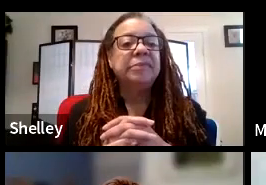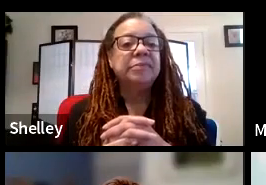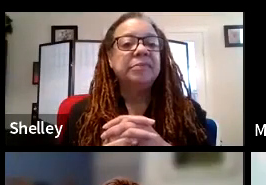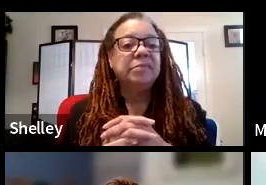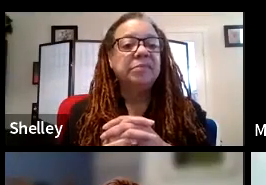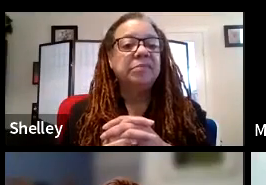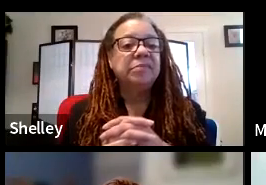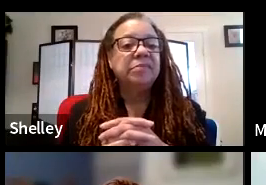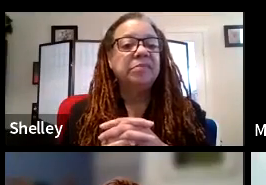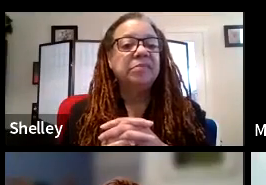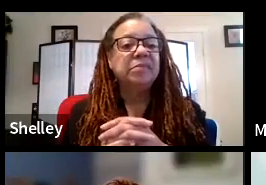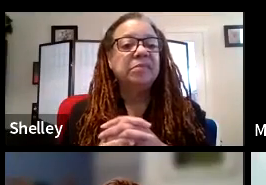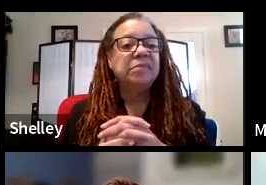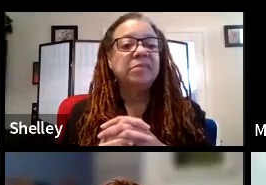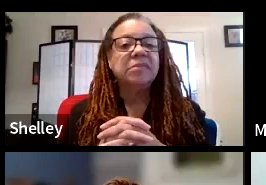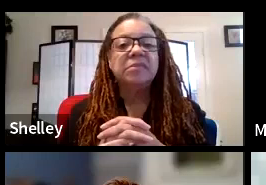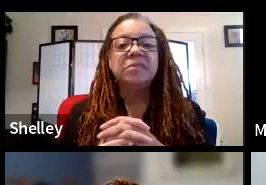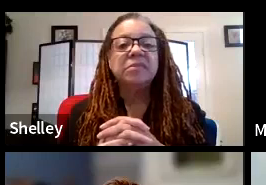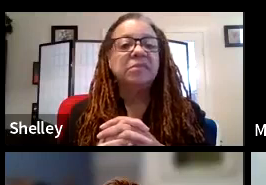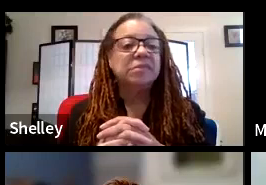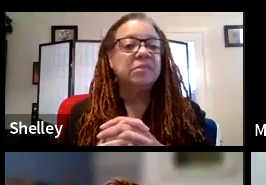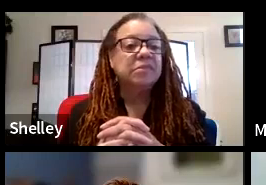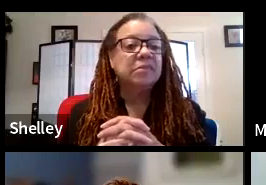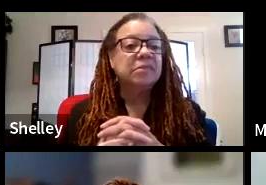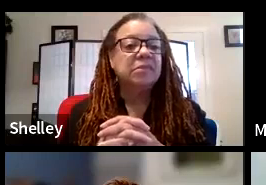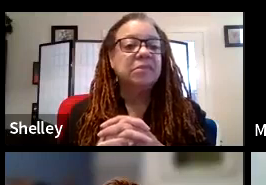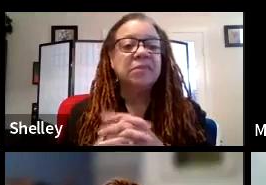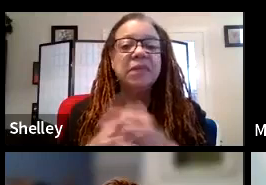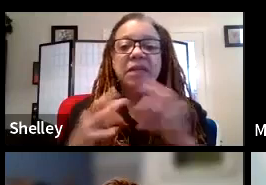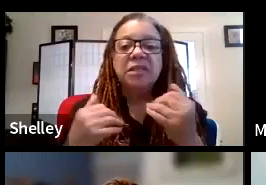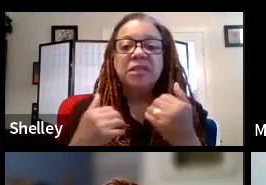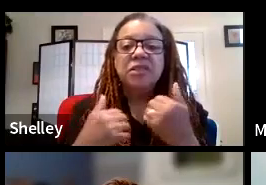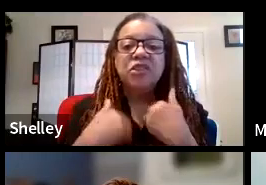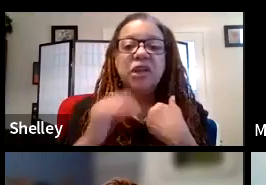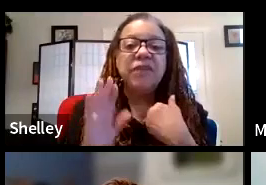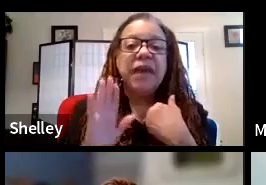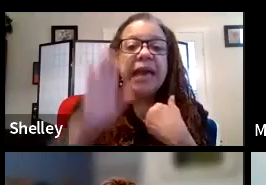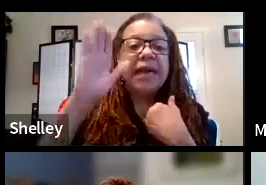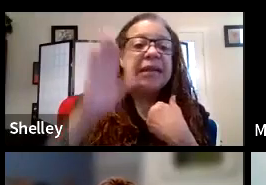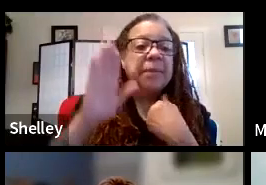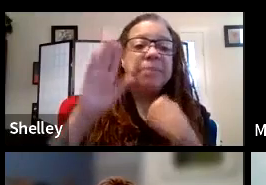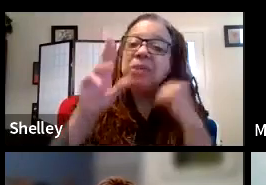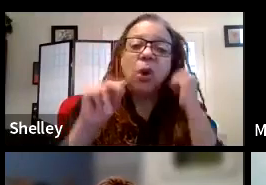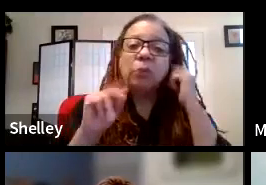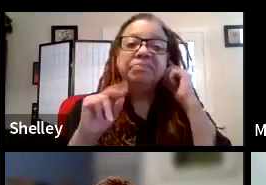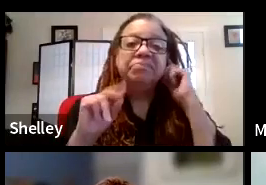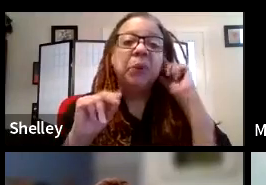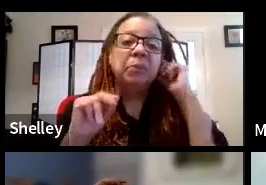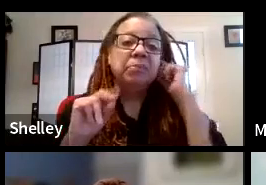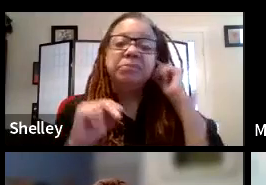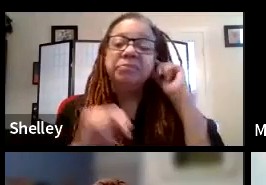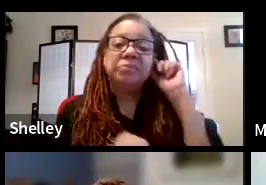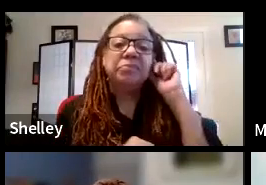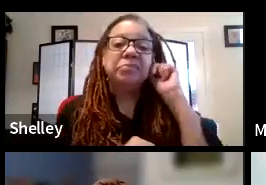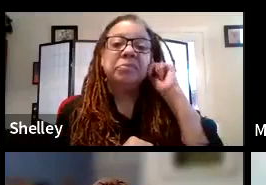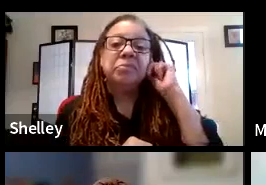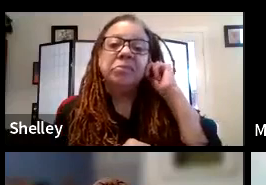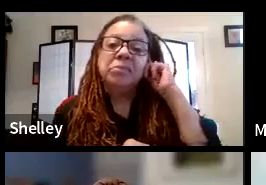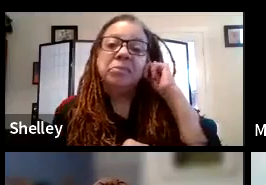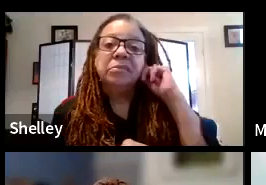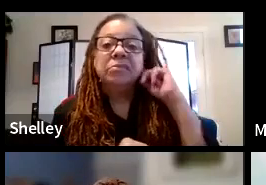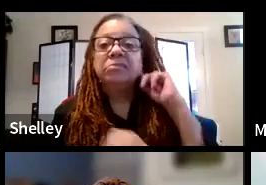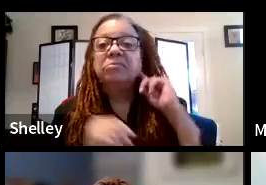Do you hear me, Connor O'Brien? Did you have your hand up? It looked like you had your hand up. No? Okay. Okay. Anyone